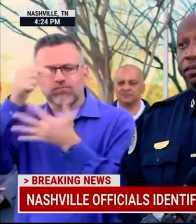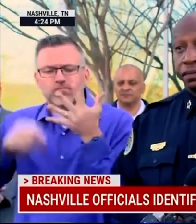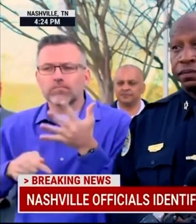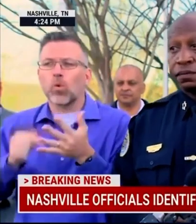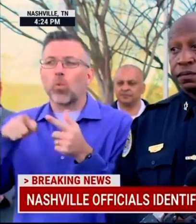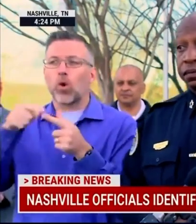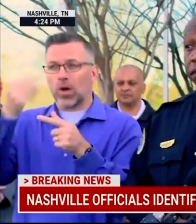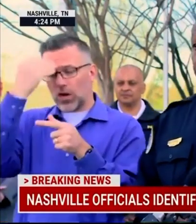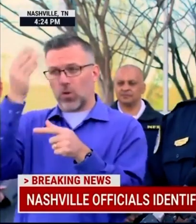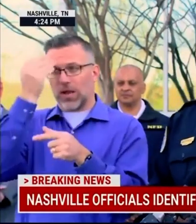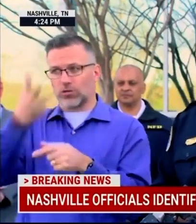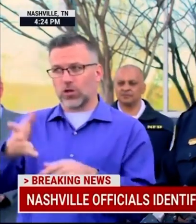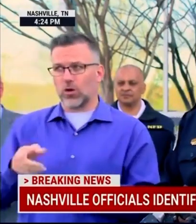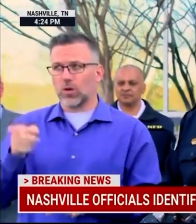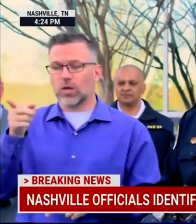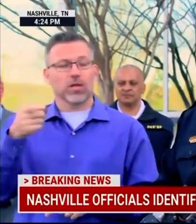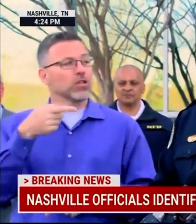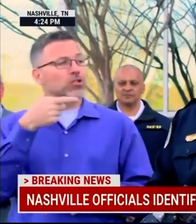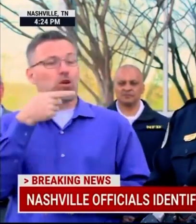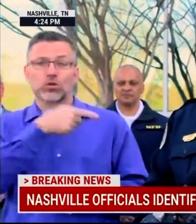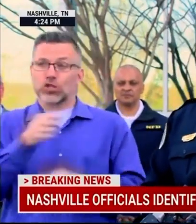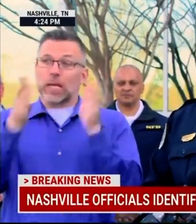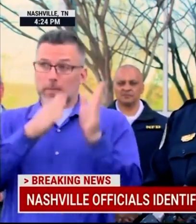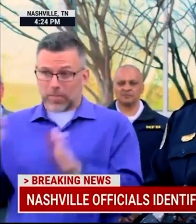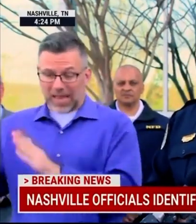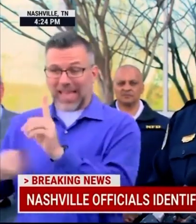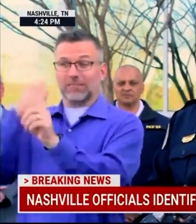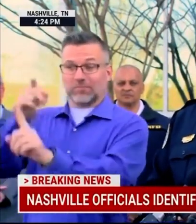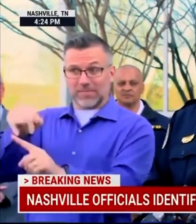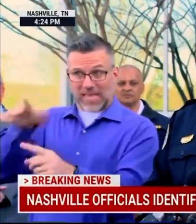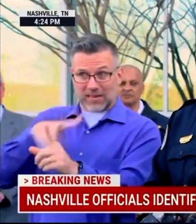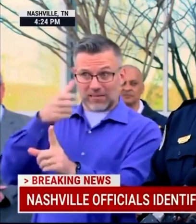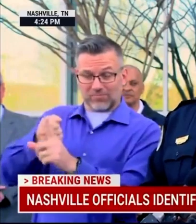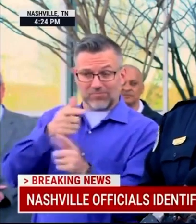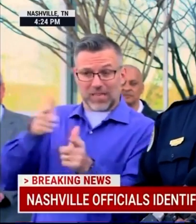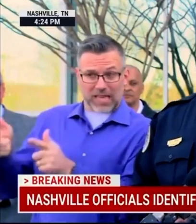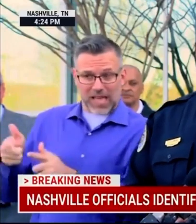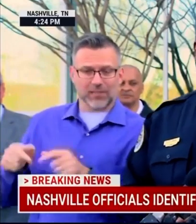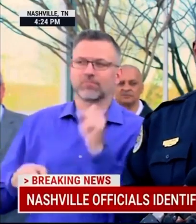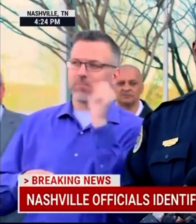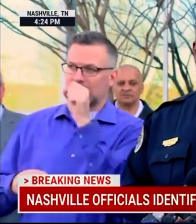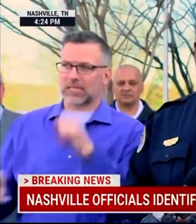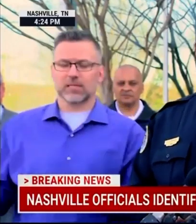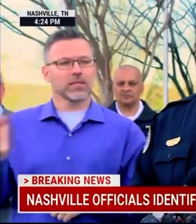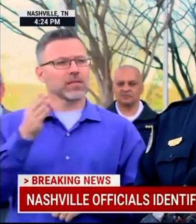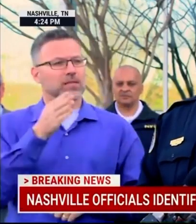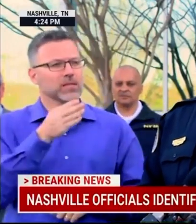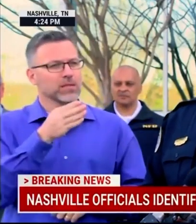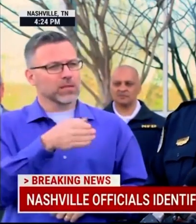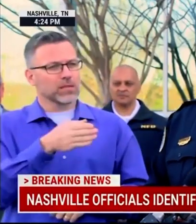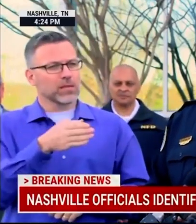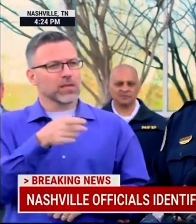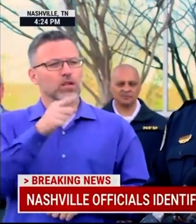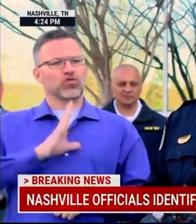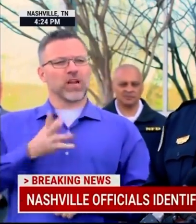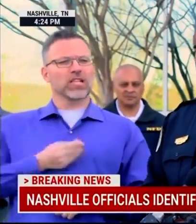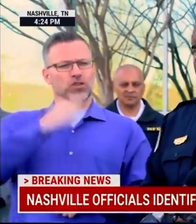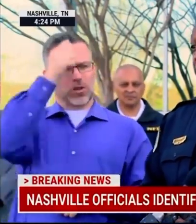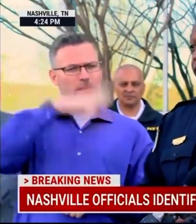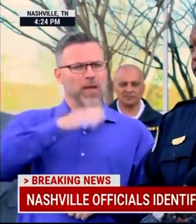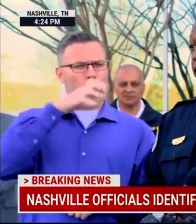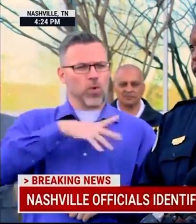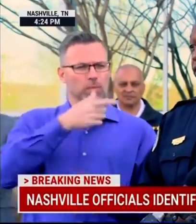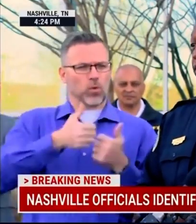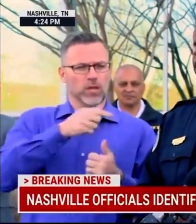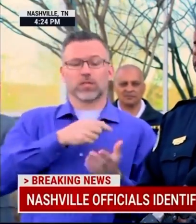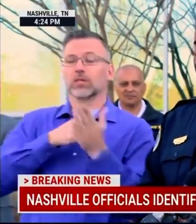you know. So was this a targeted attack? It was. Should we know about a history of mental man or woman? Don't know